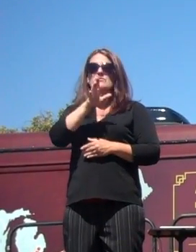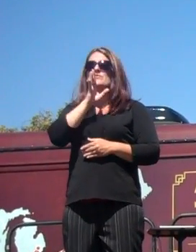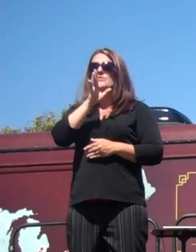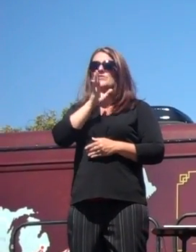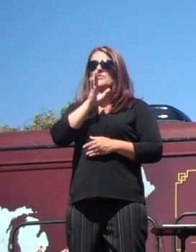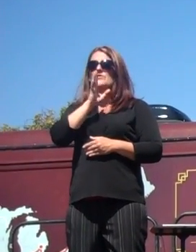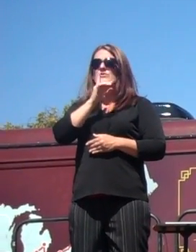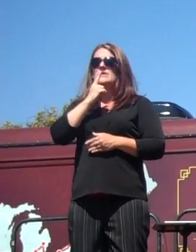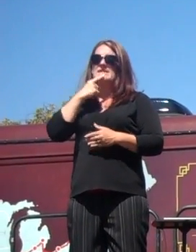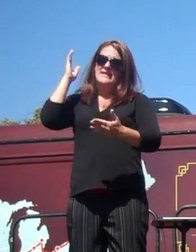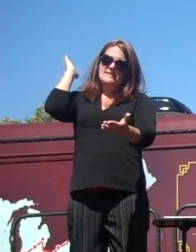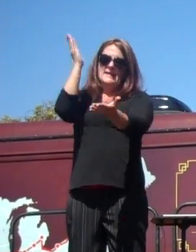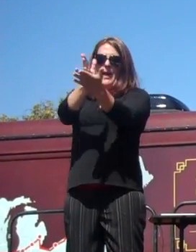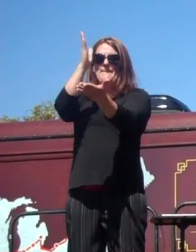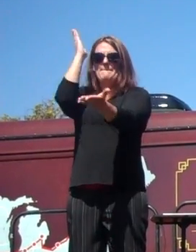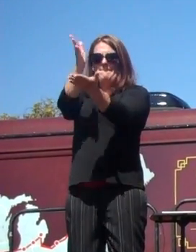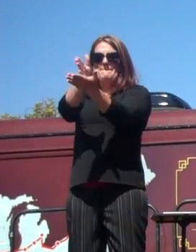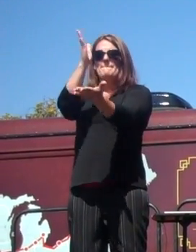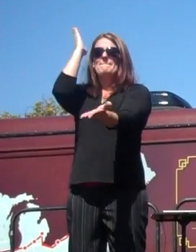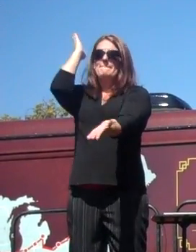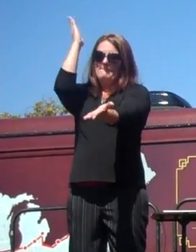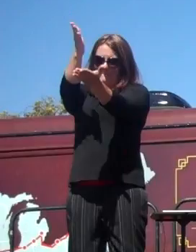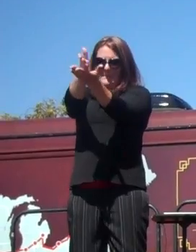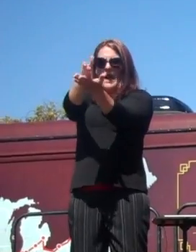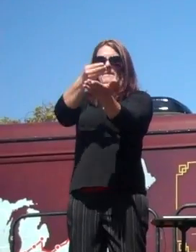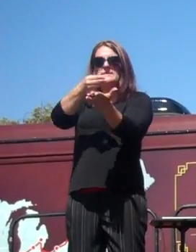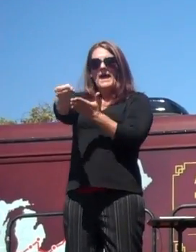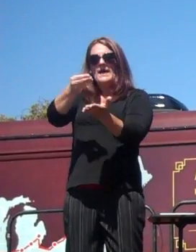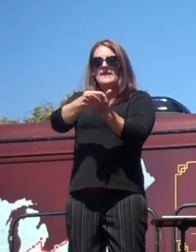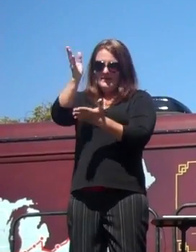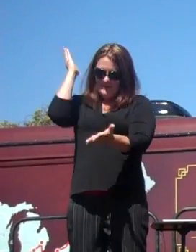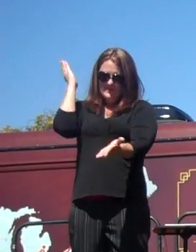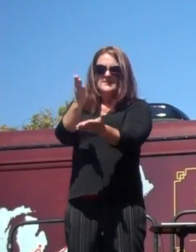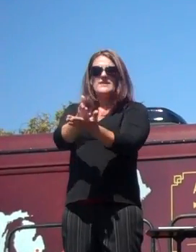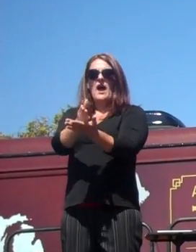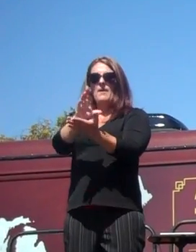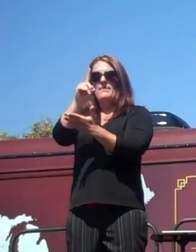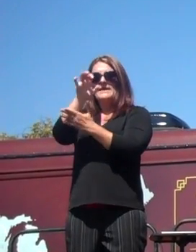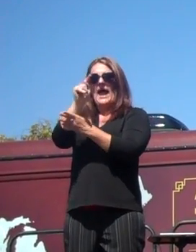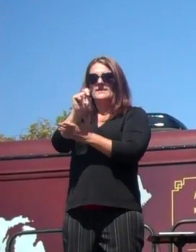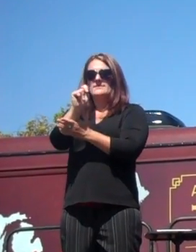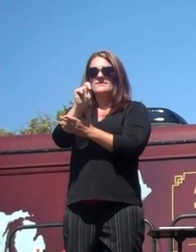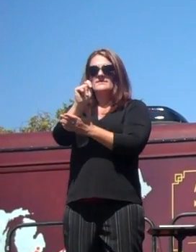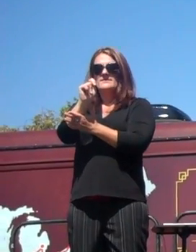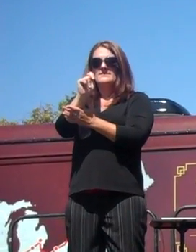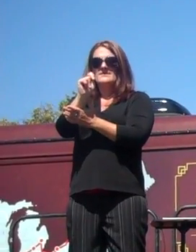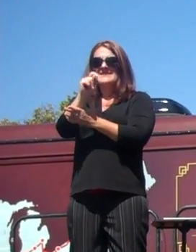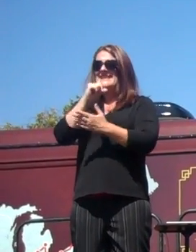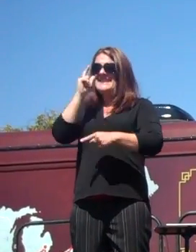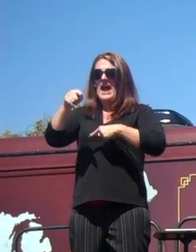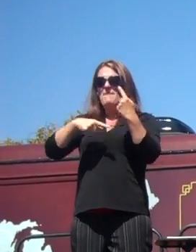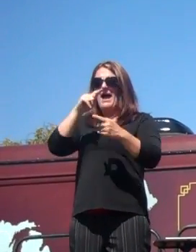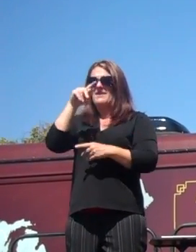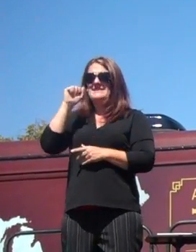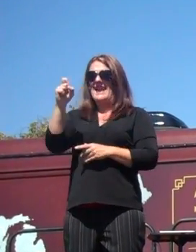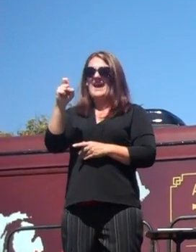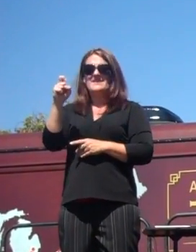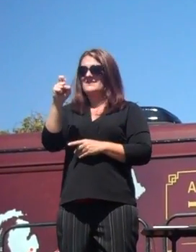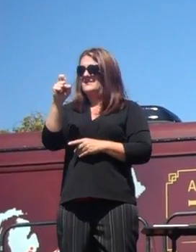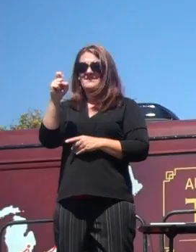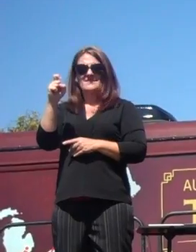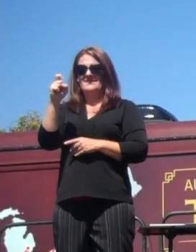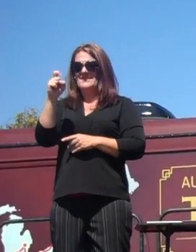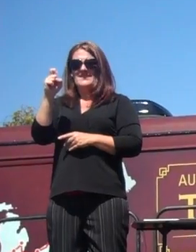and said, stop, stop, stop the spending, stop the debt. This is not about taxation. This is